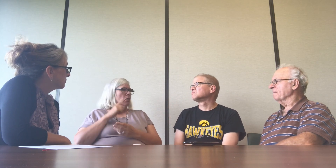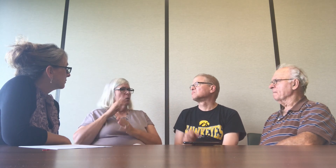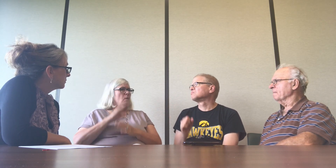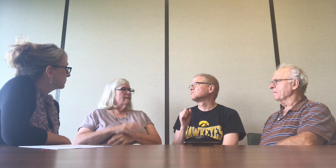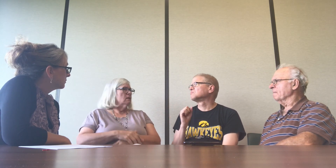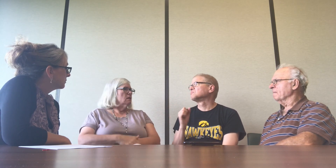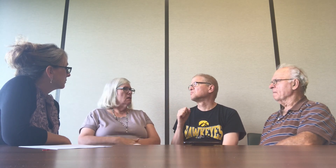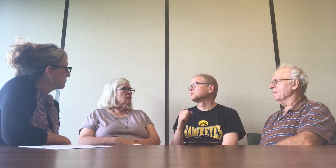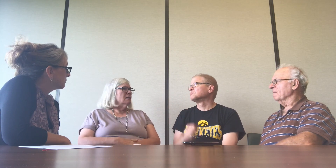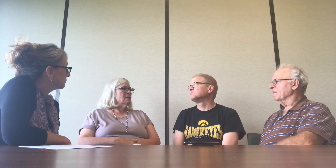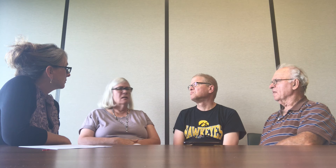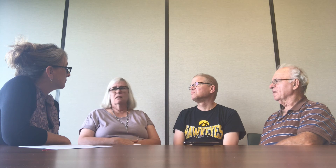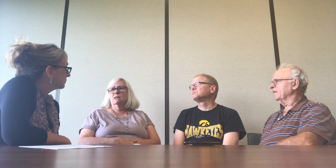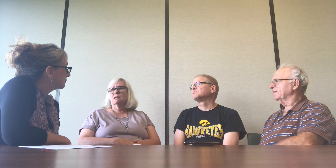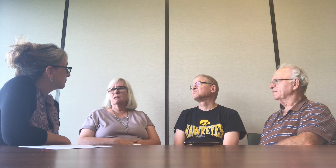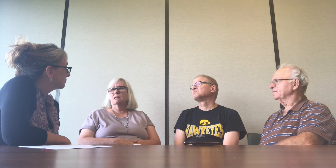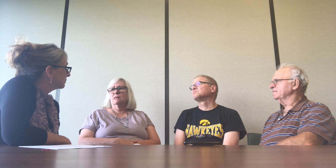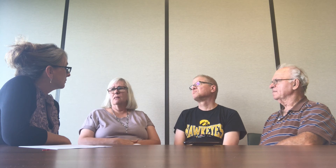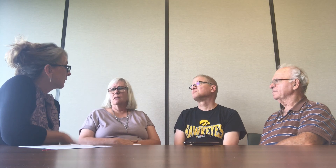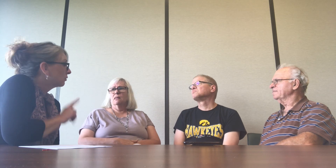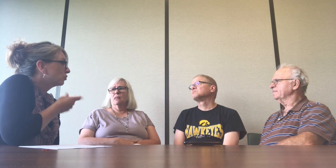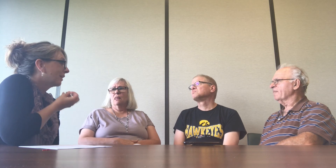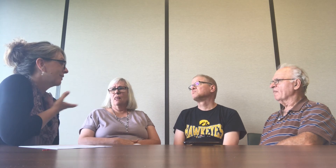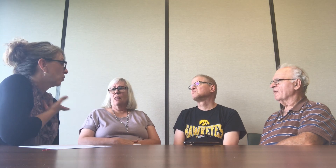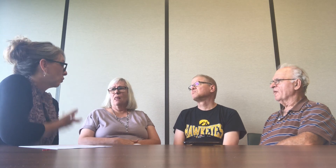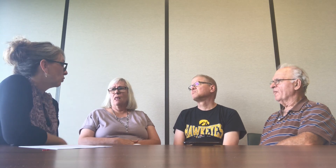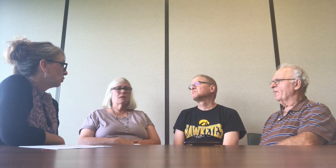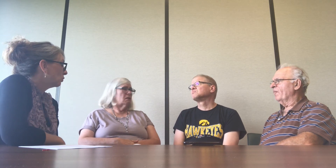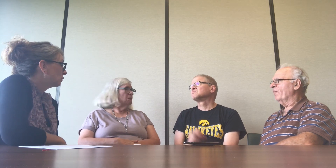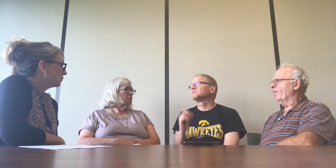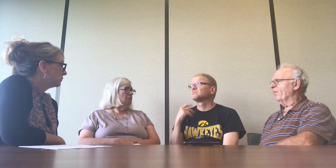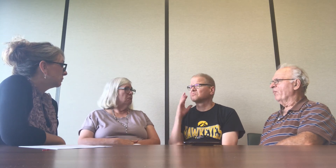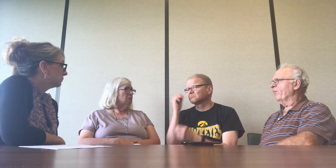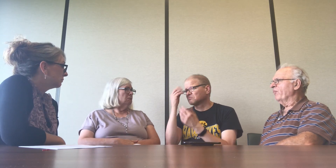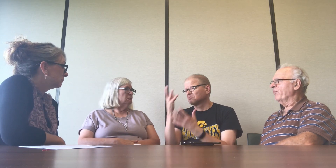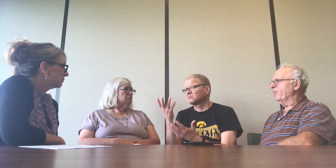different topics of discussion. Jennifer, well, just let us know.